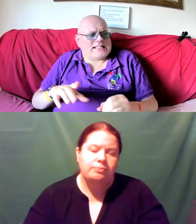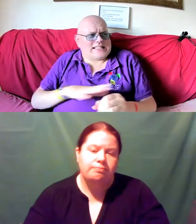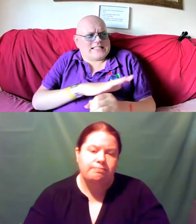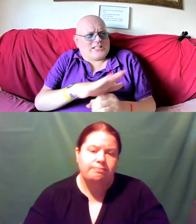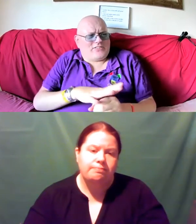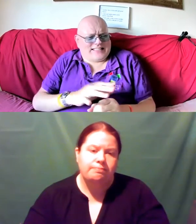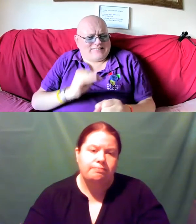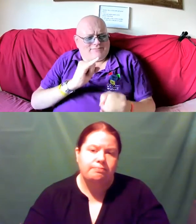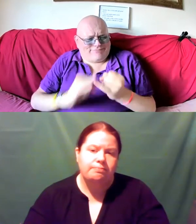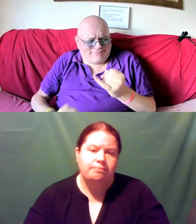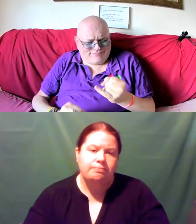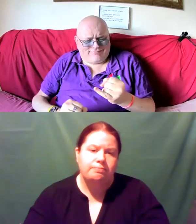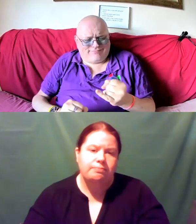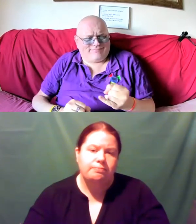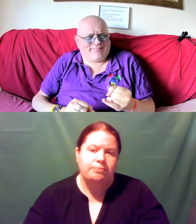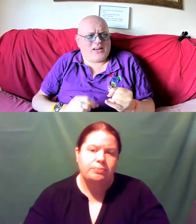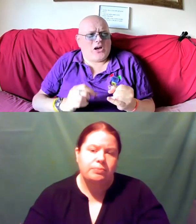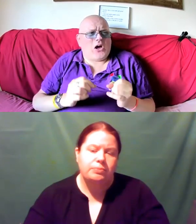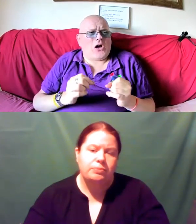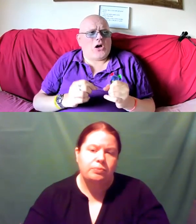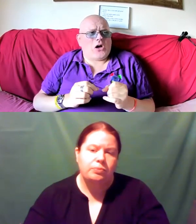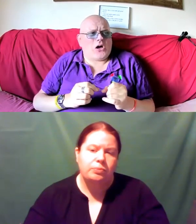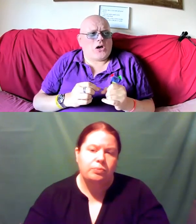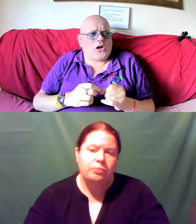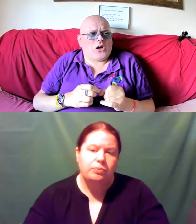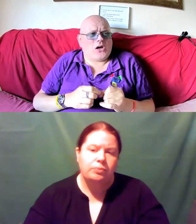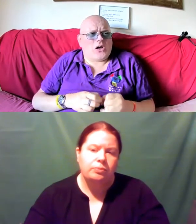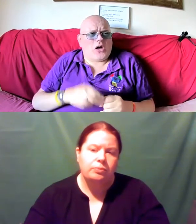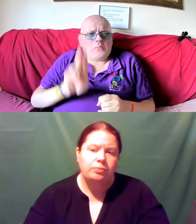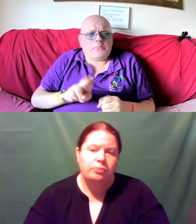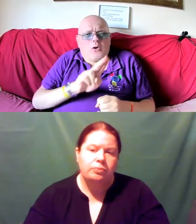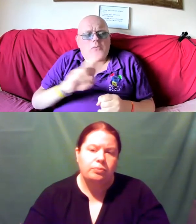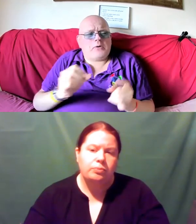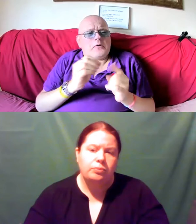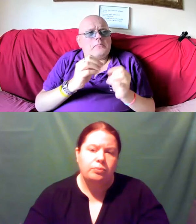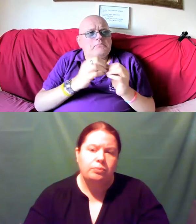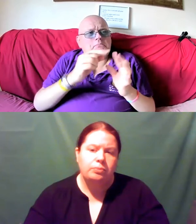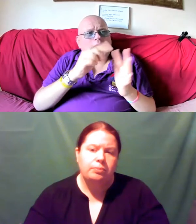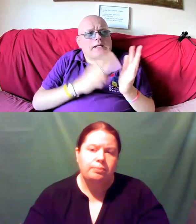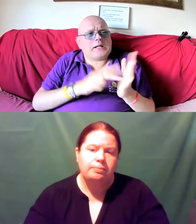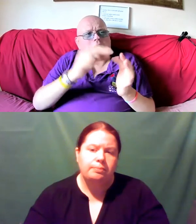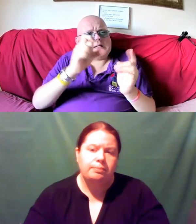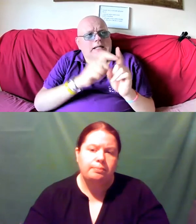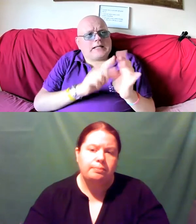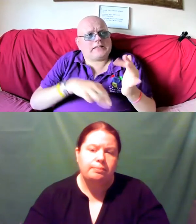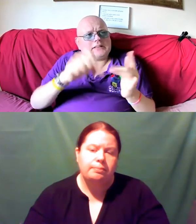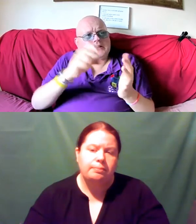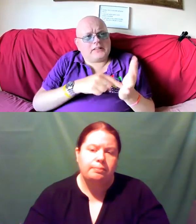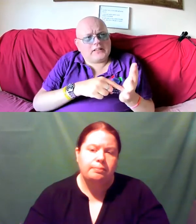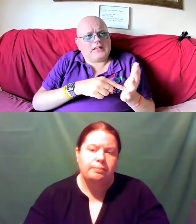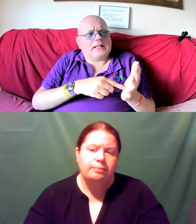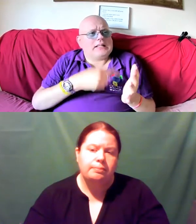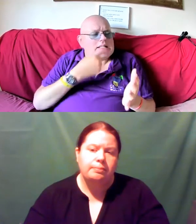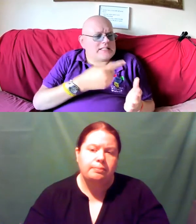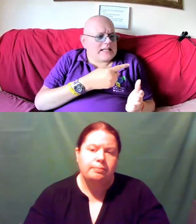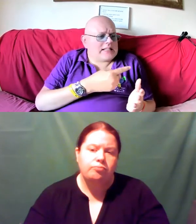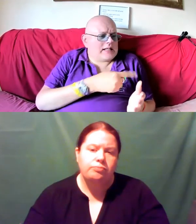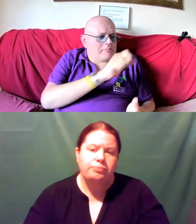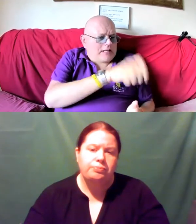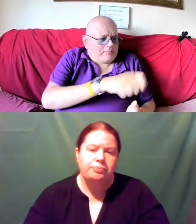Pope Benedict published a statement saying anyone with homosexual tendencies can't be ordained.